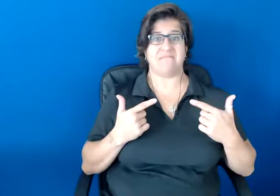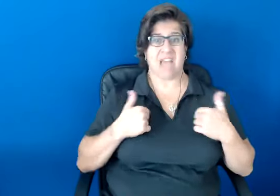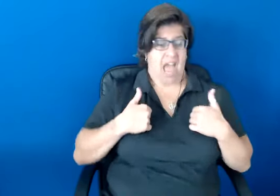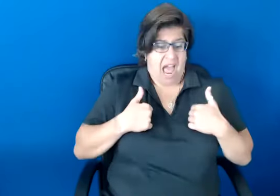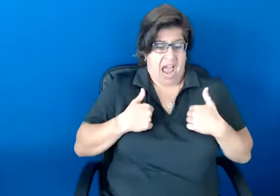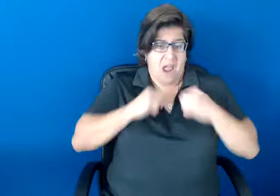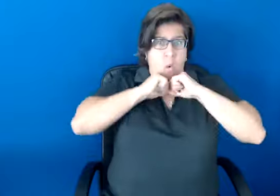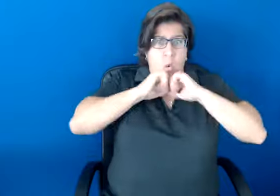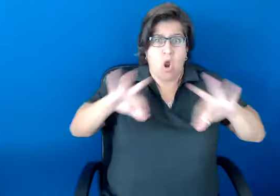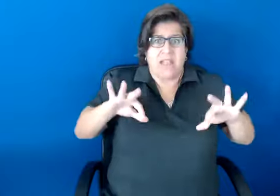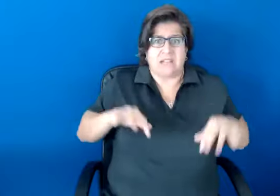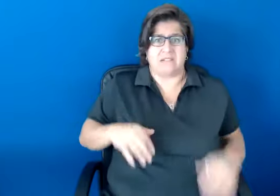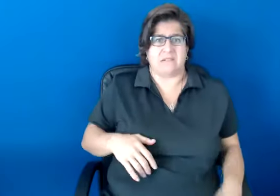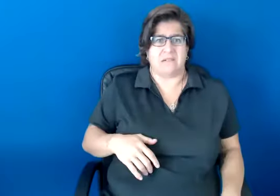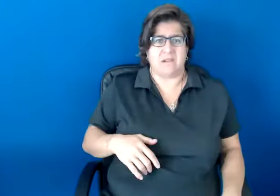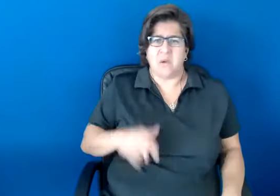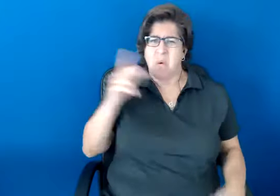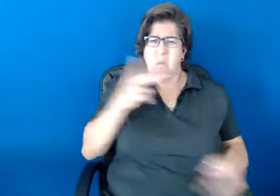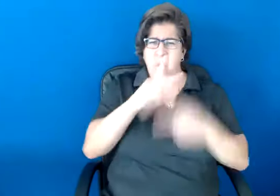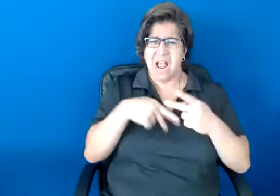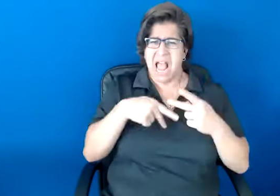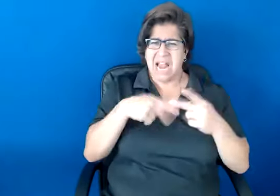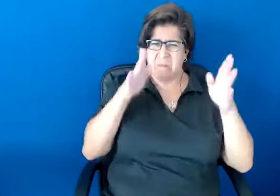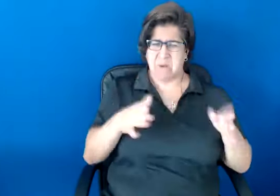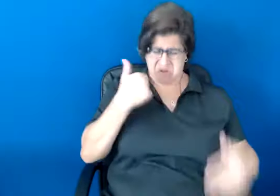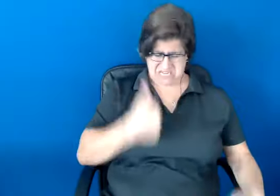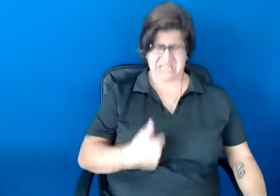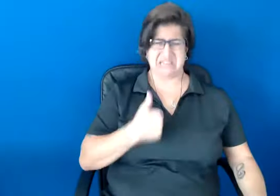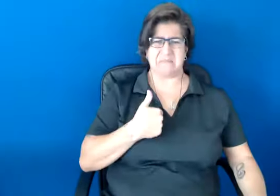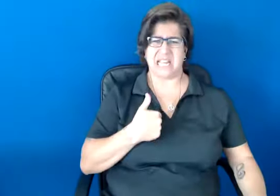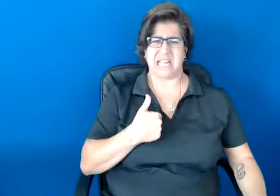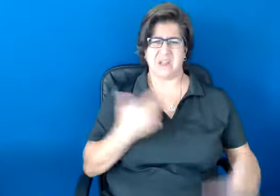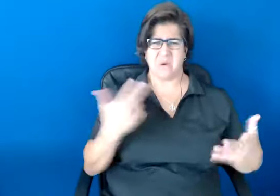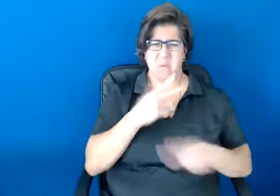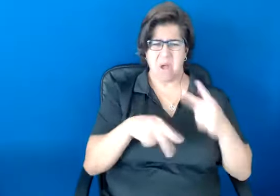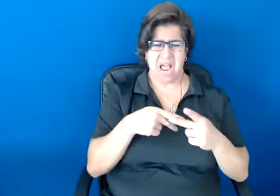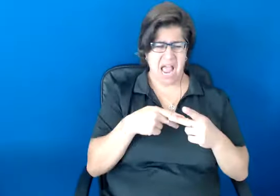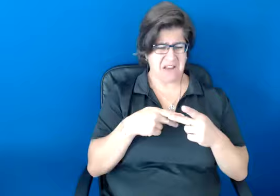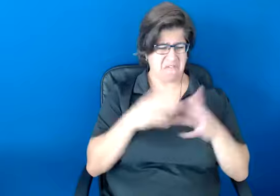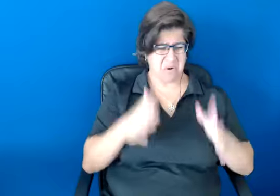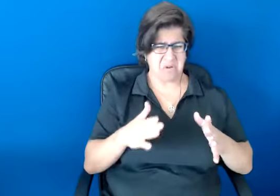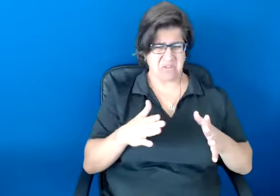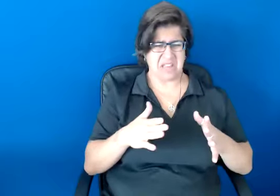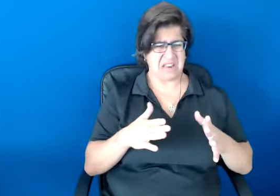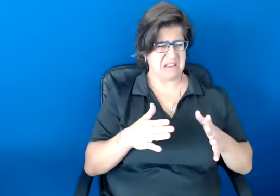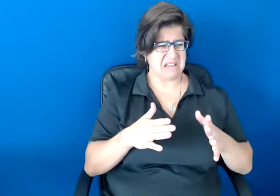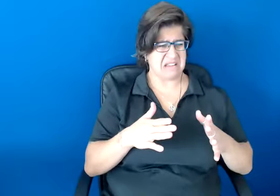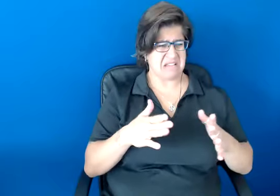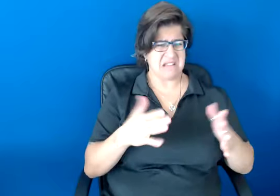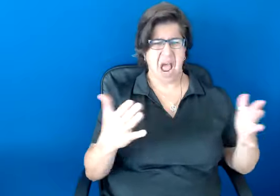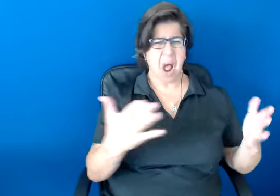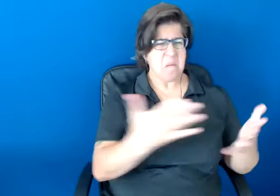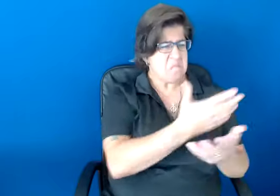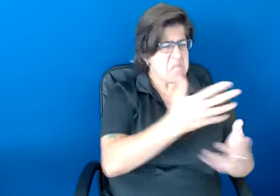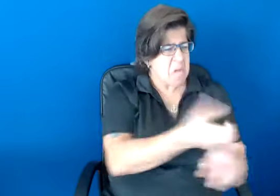do this? What kind of person is like this? What kind of person abuses their children, can't take care of